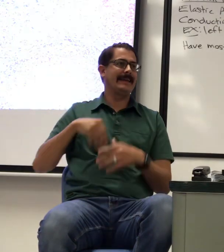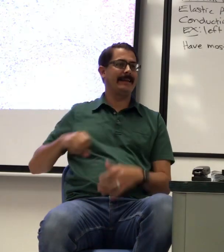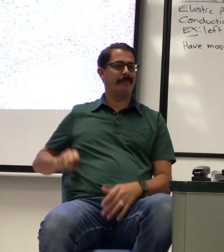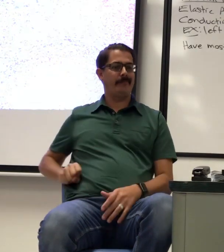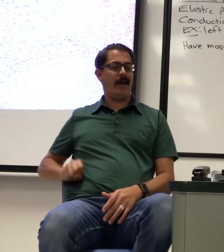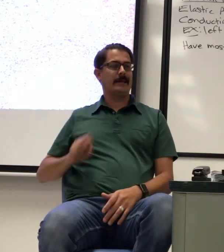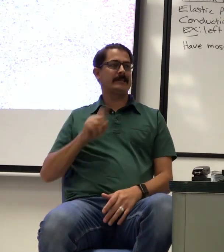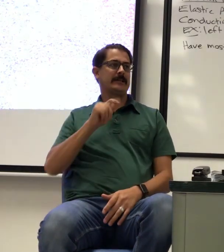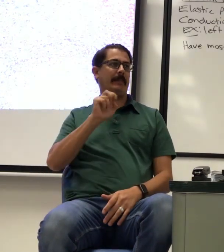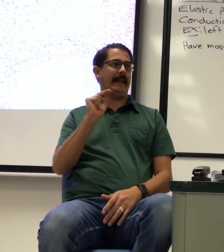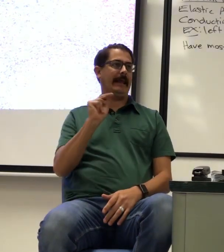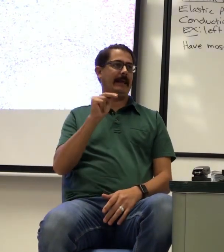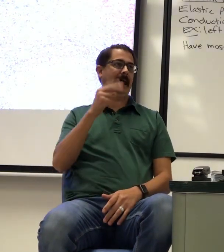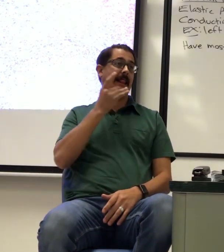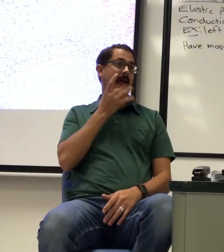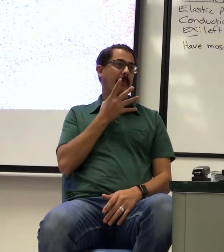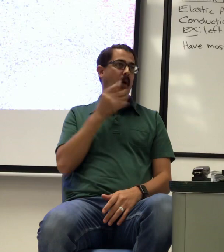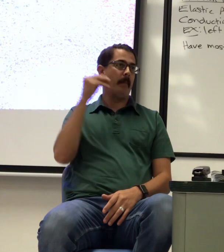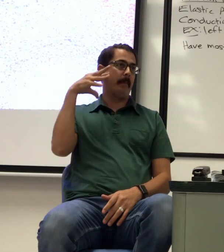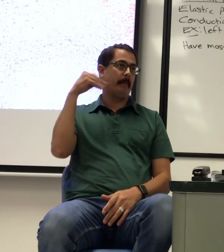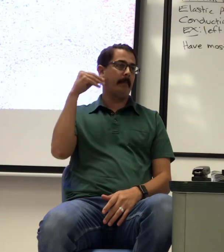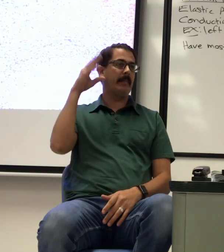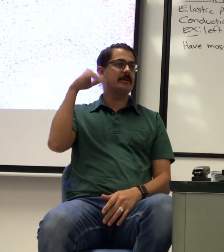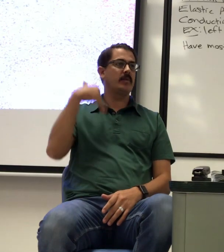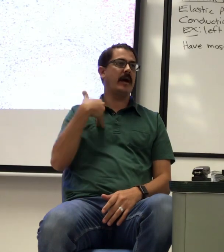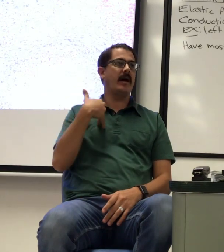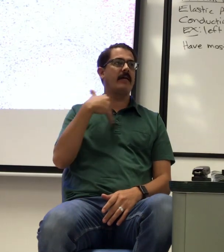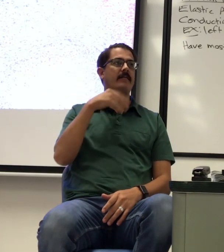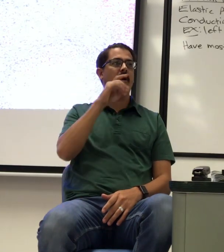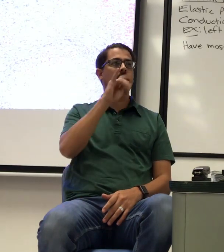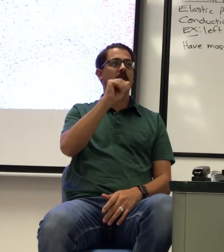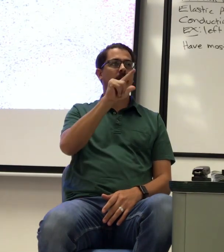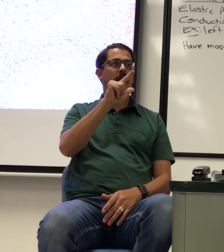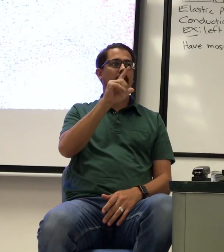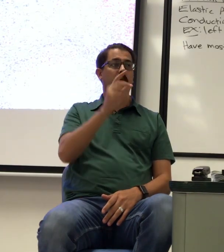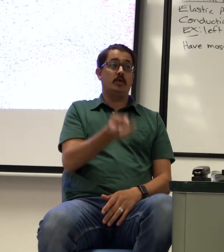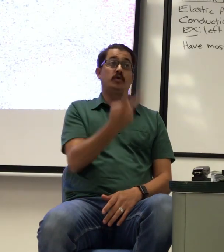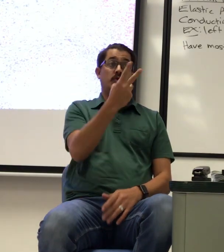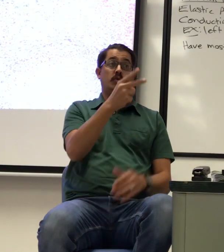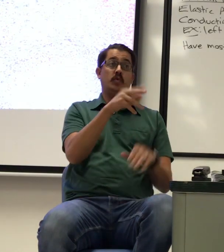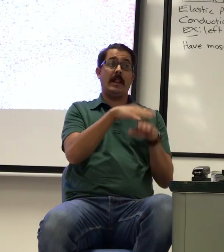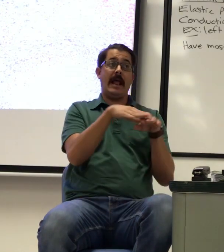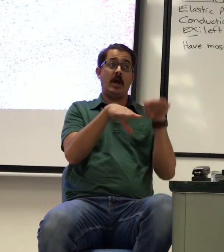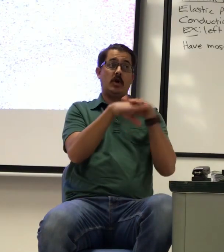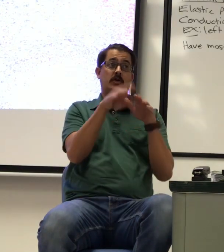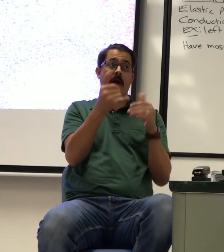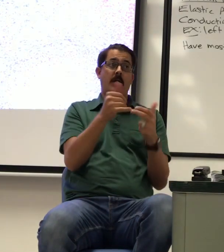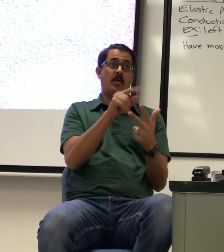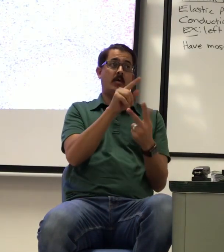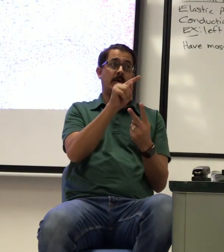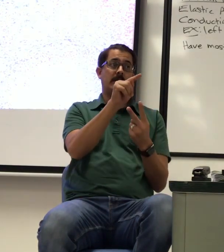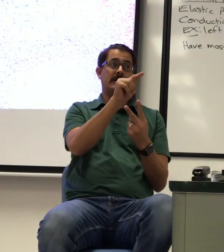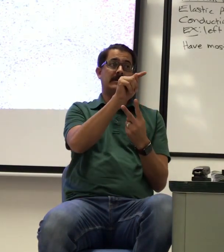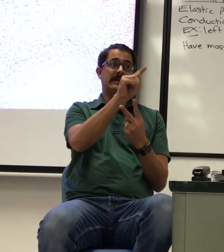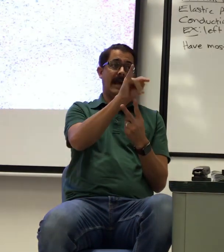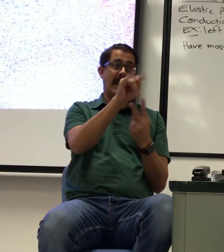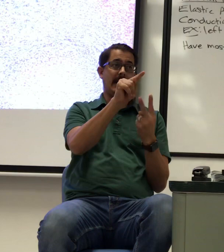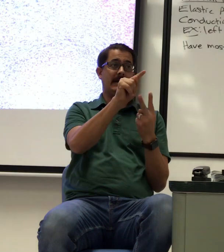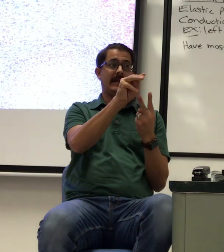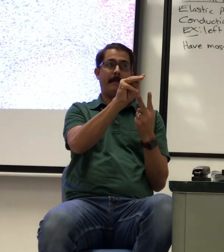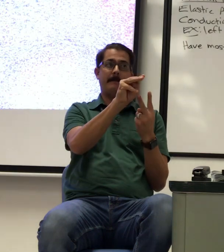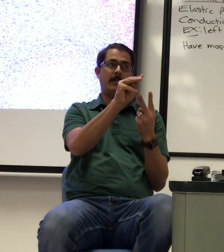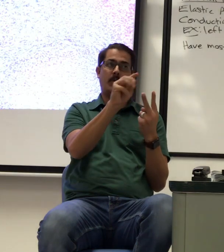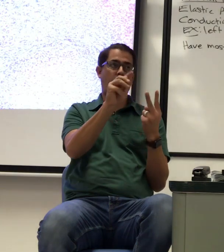for the white pulp, and that's where you have these arterioles. We're down to two layers, right? TI, TM, no